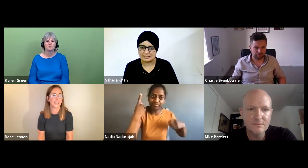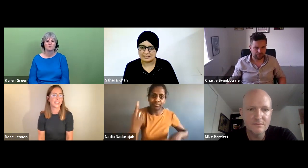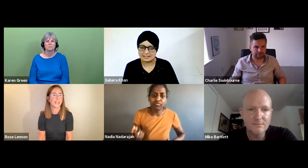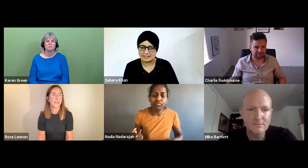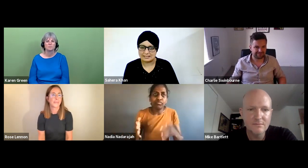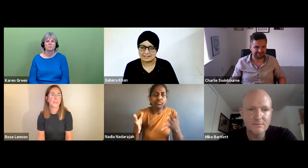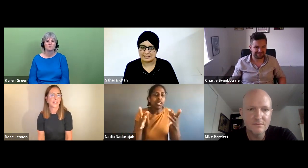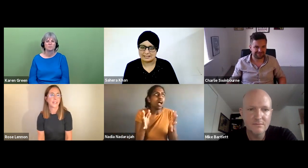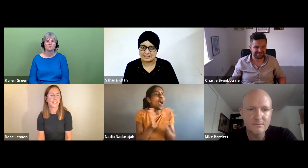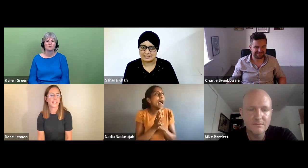communication?